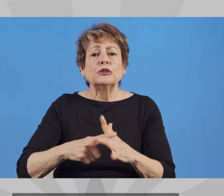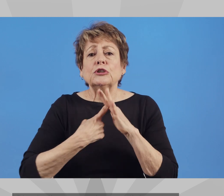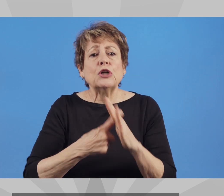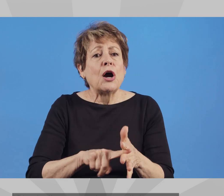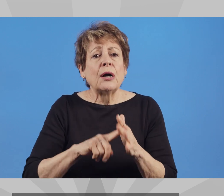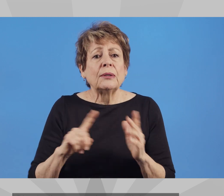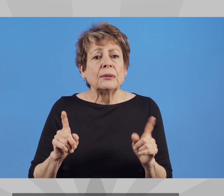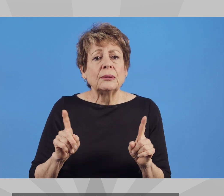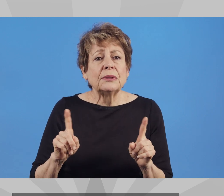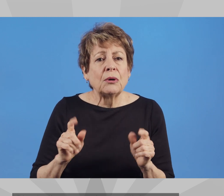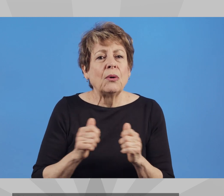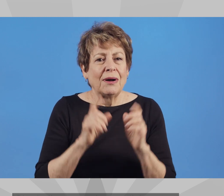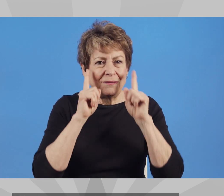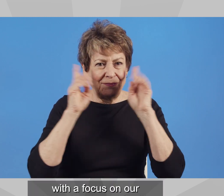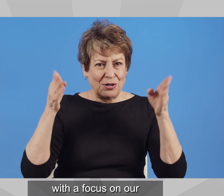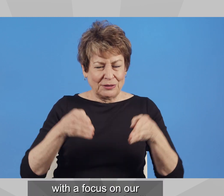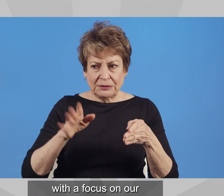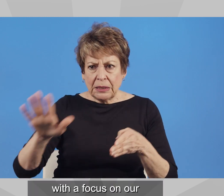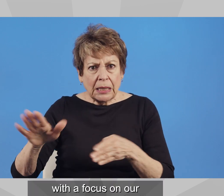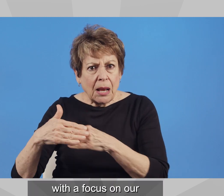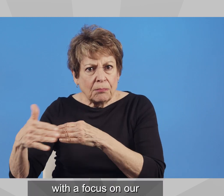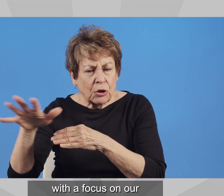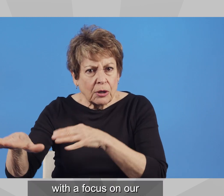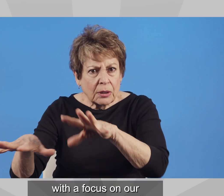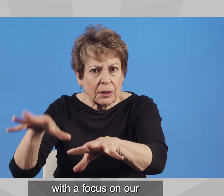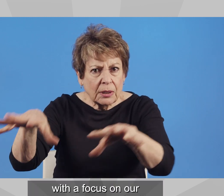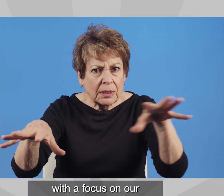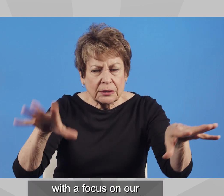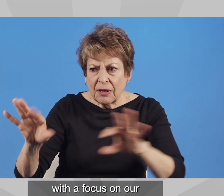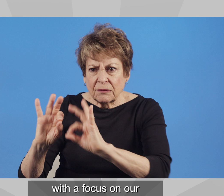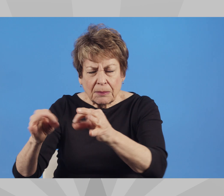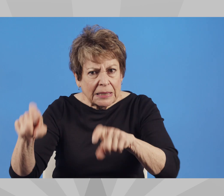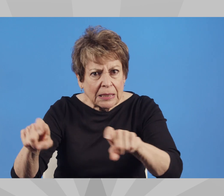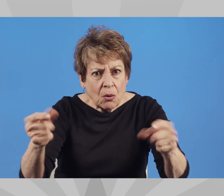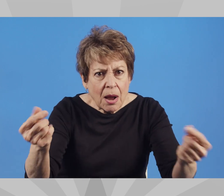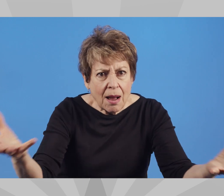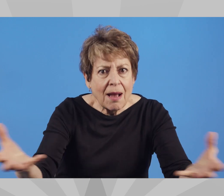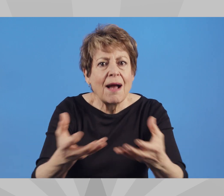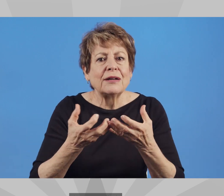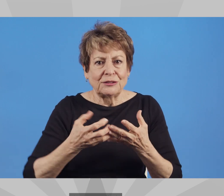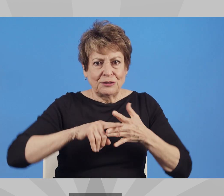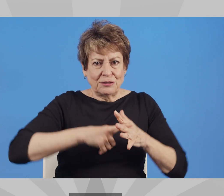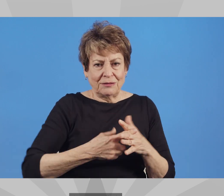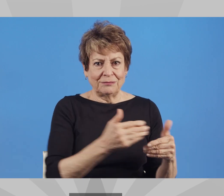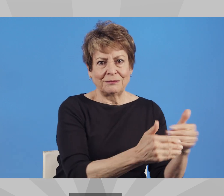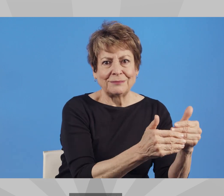She believes our best policies start with a focus on our neighborhoods and families.